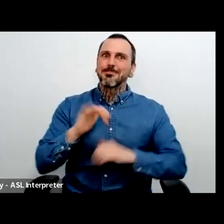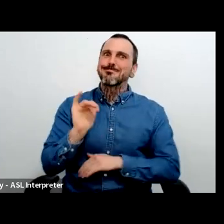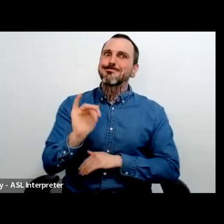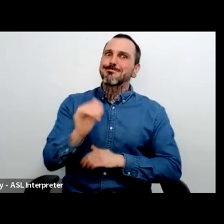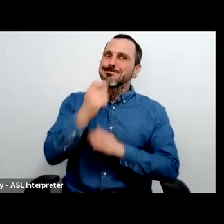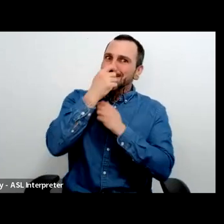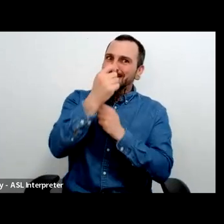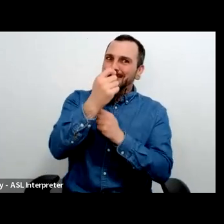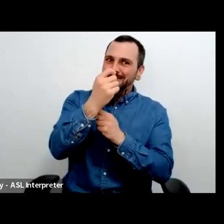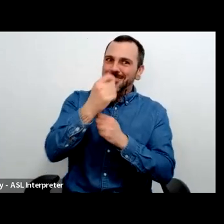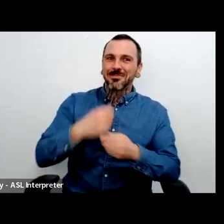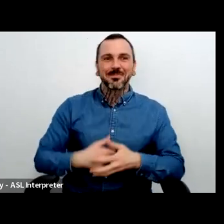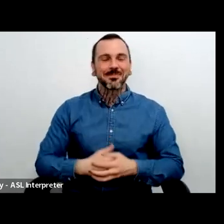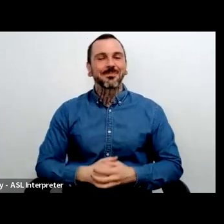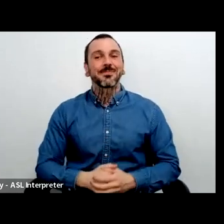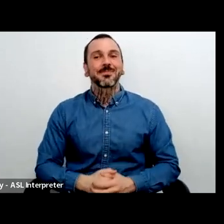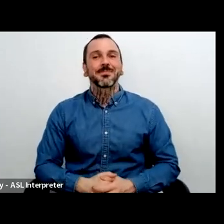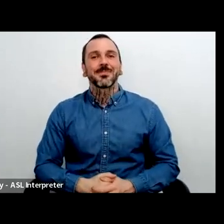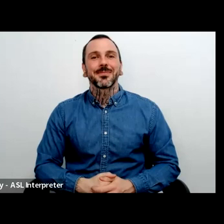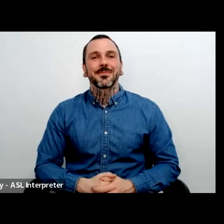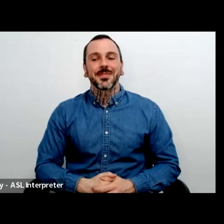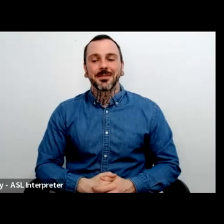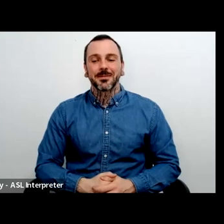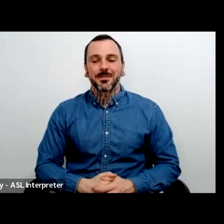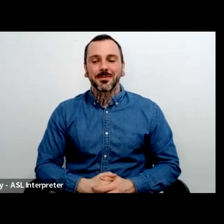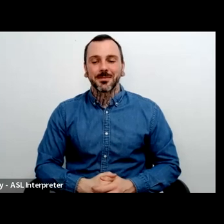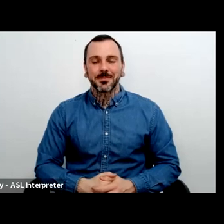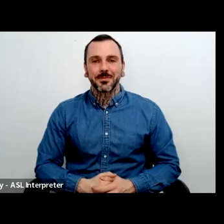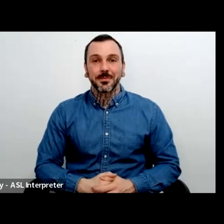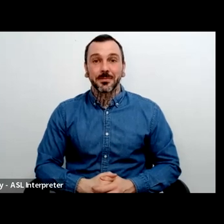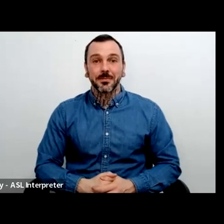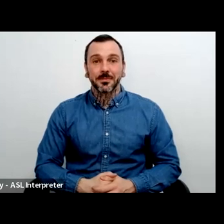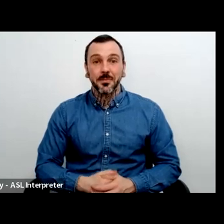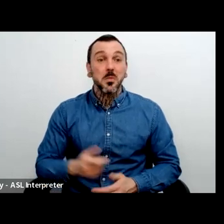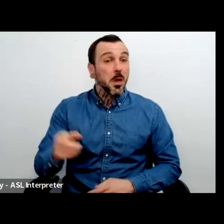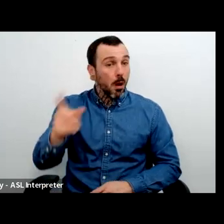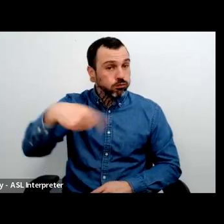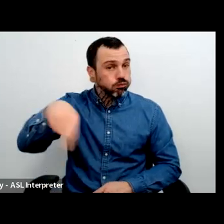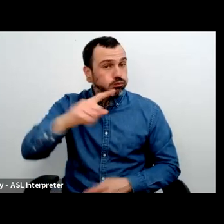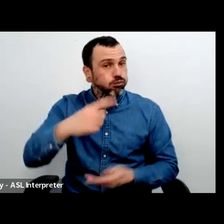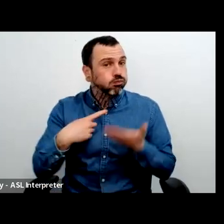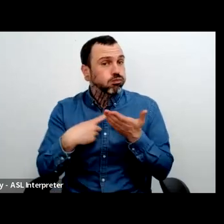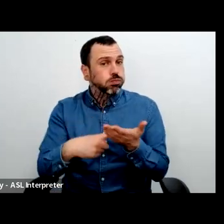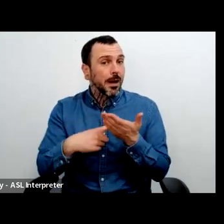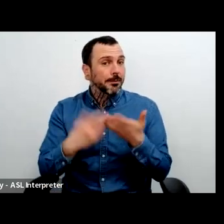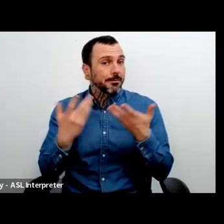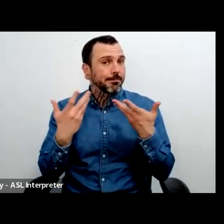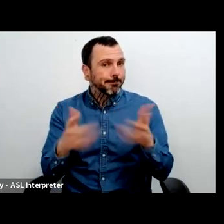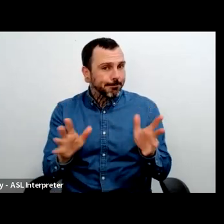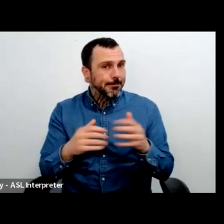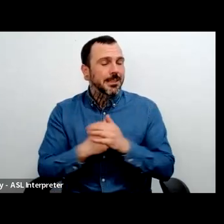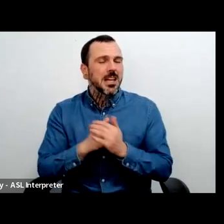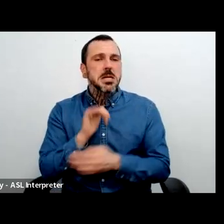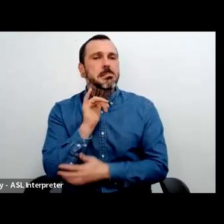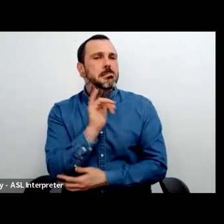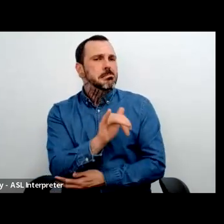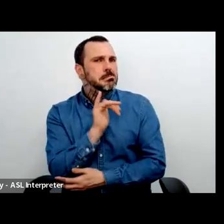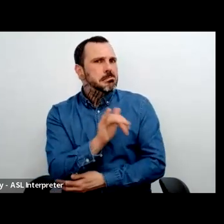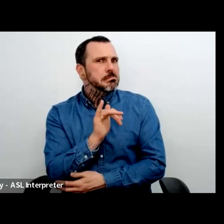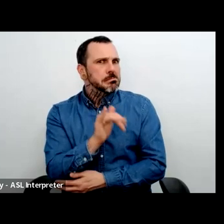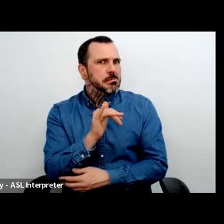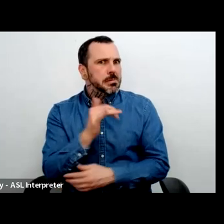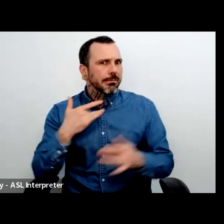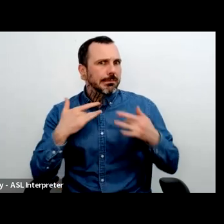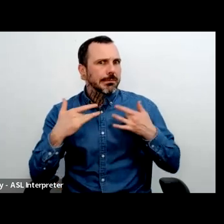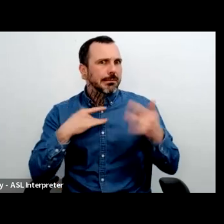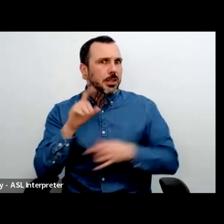So you've all touched on something that perhaps would lead many to be concerned, right? And that is, you're